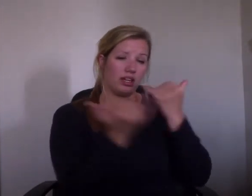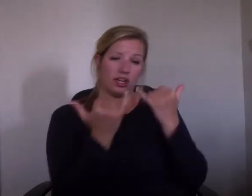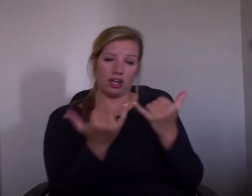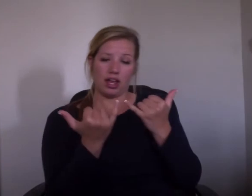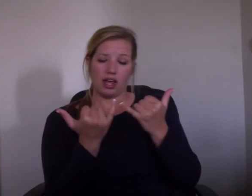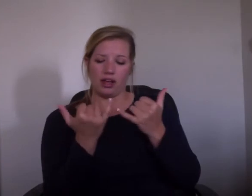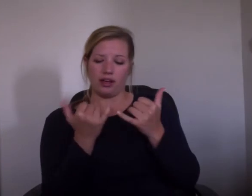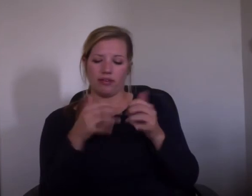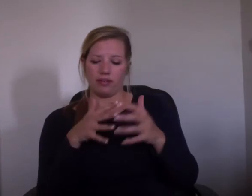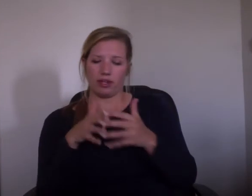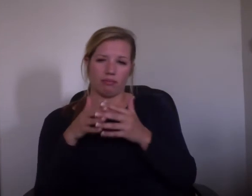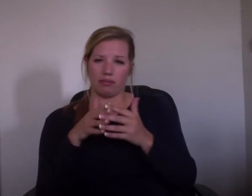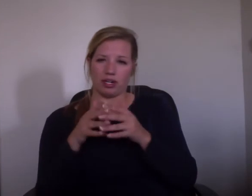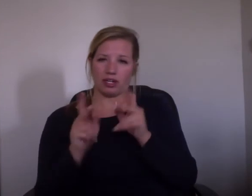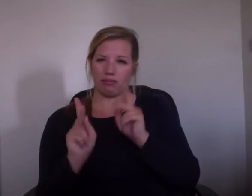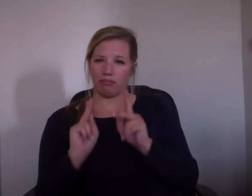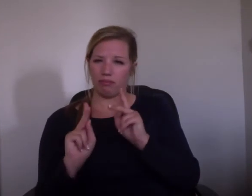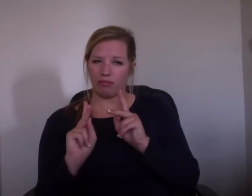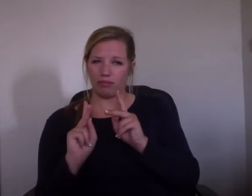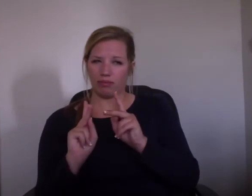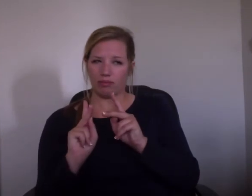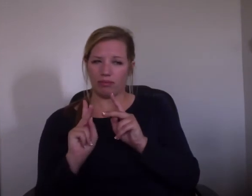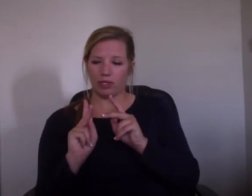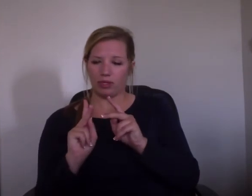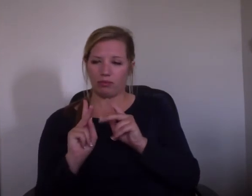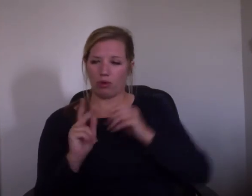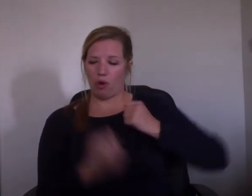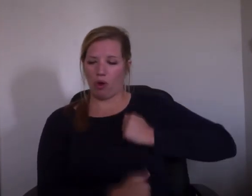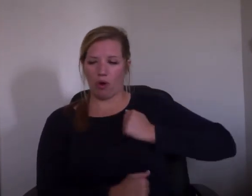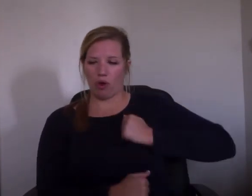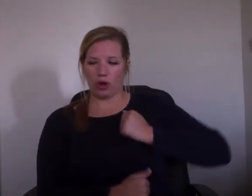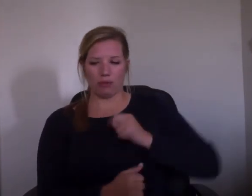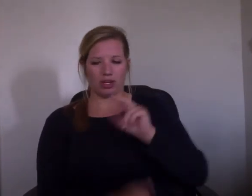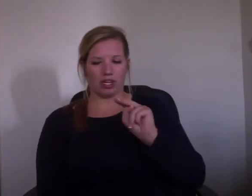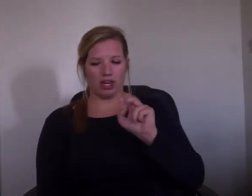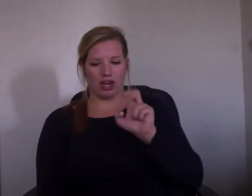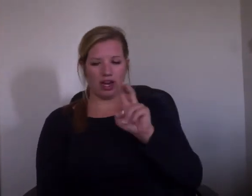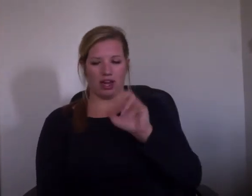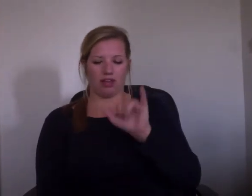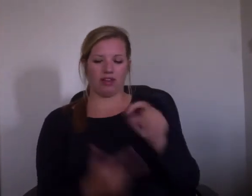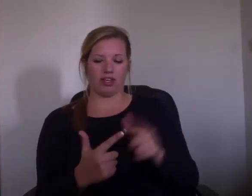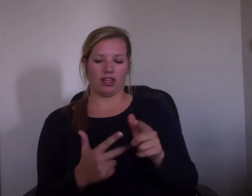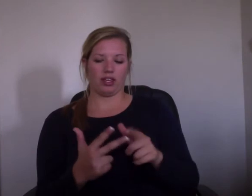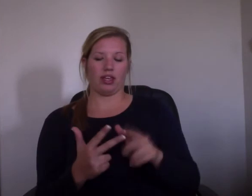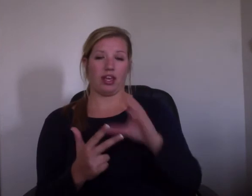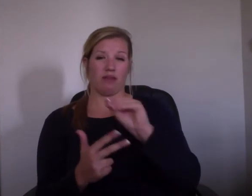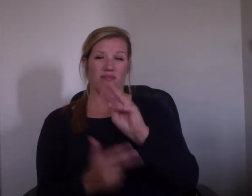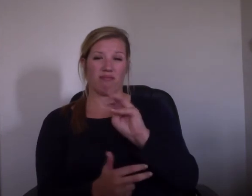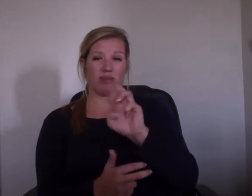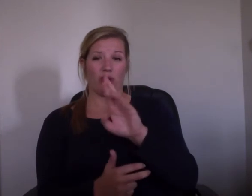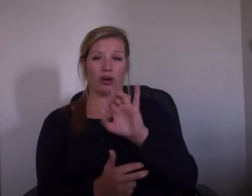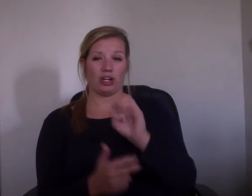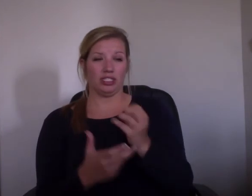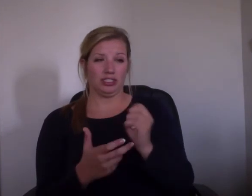themselves, American Army, Navy, and Marines are going to go into Vietnam. They're going to take an